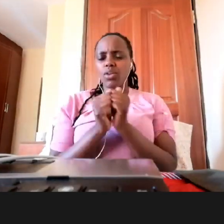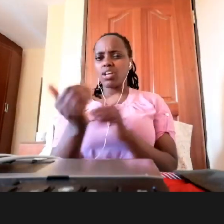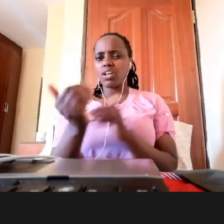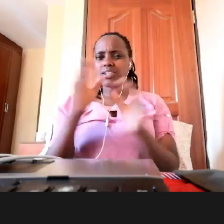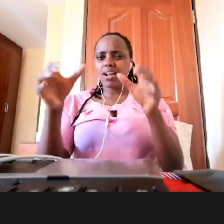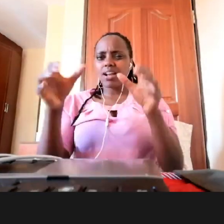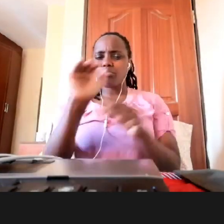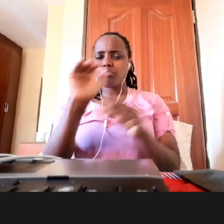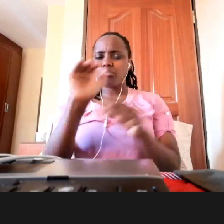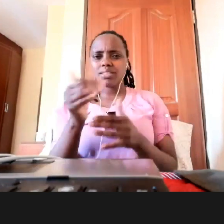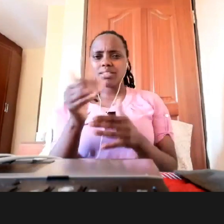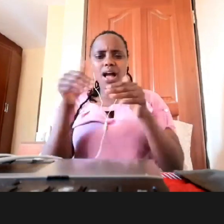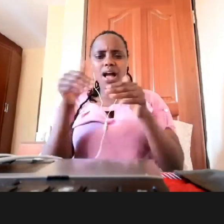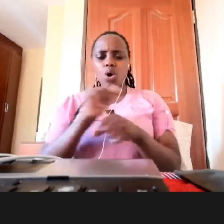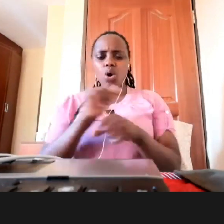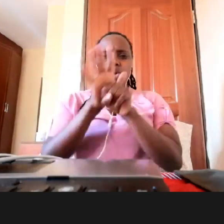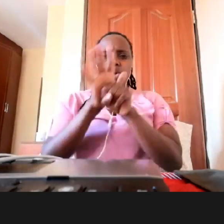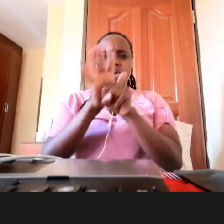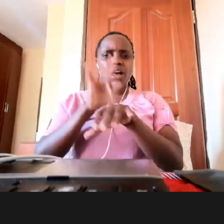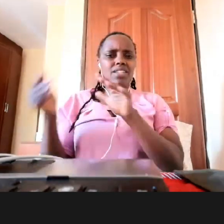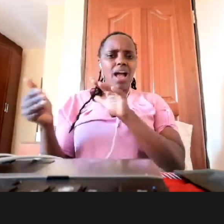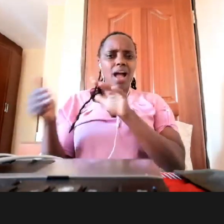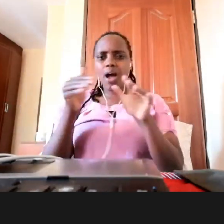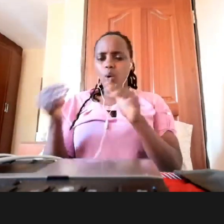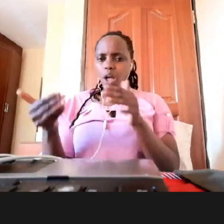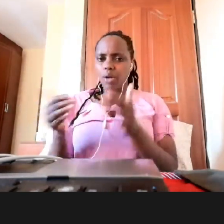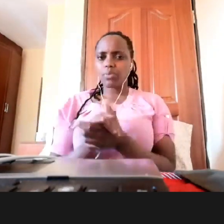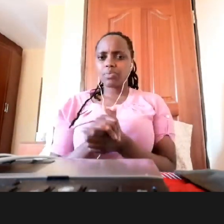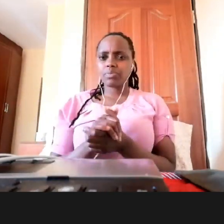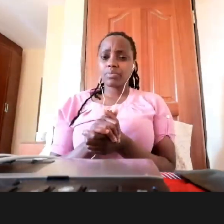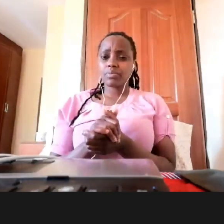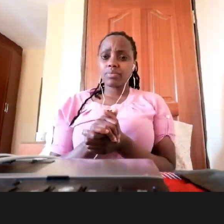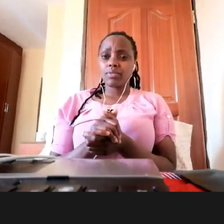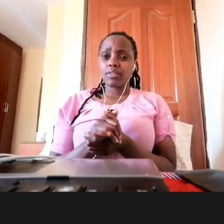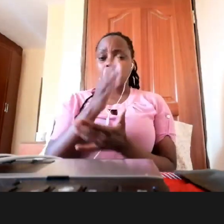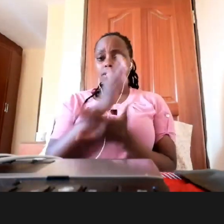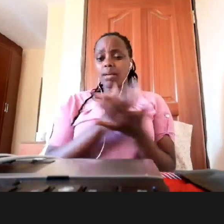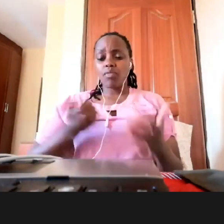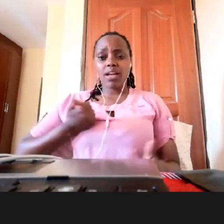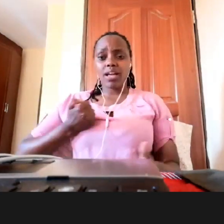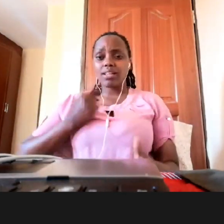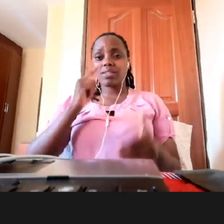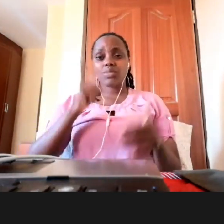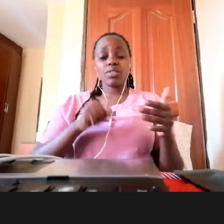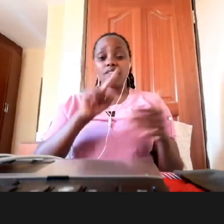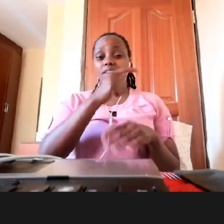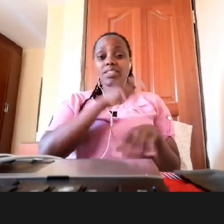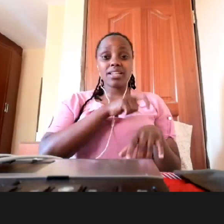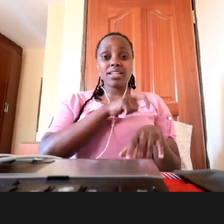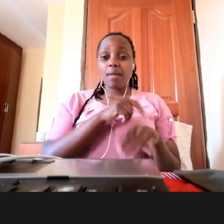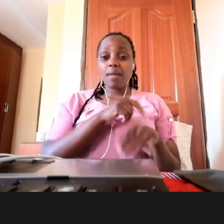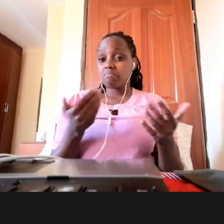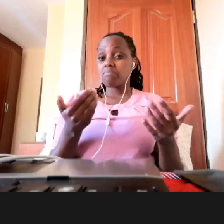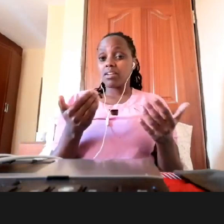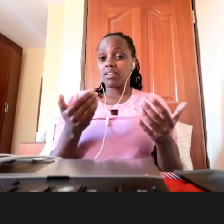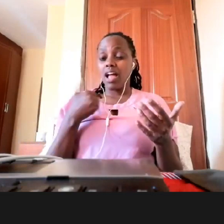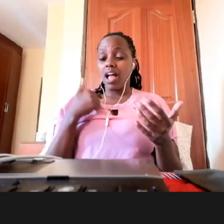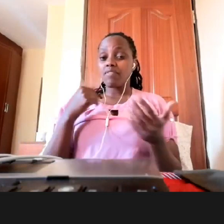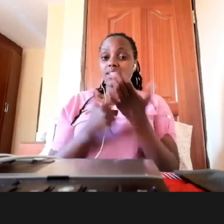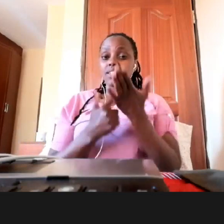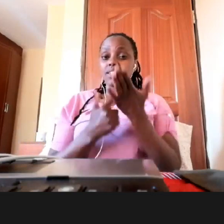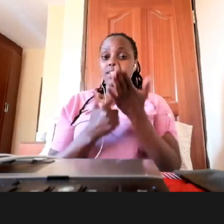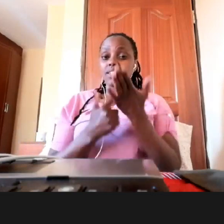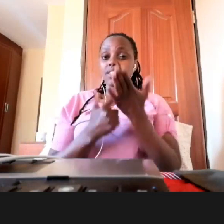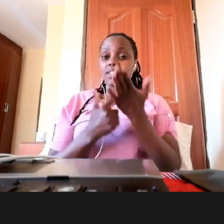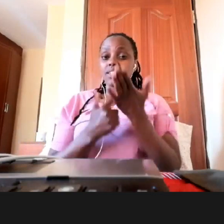how COVID has affected them. And some of the girls said it's the first time they've had to actually have a discussion with their